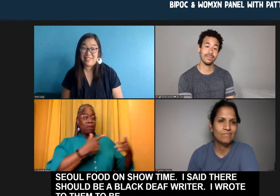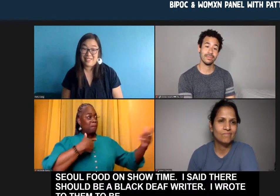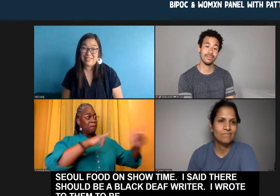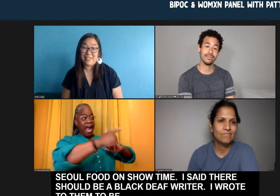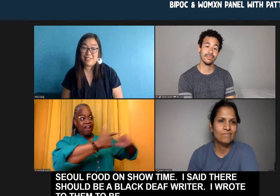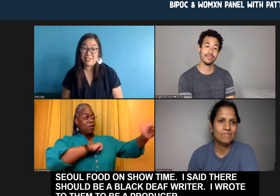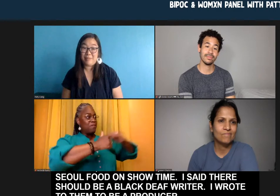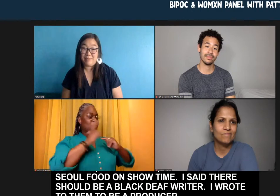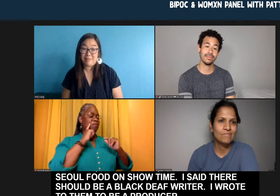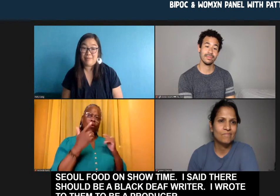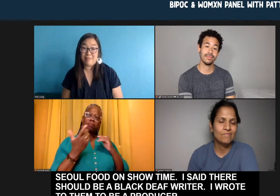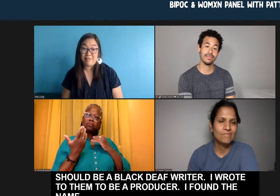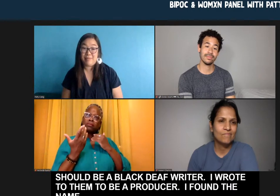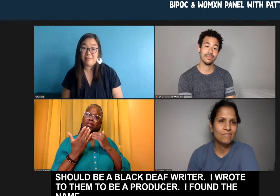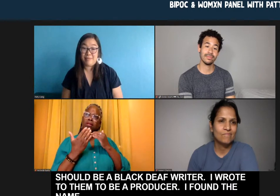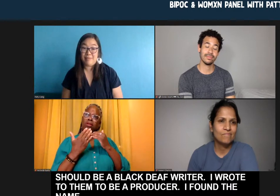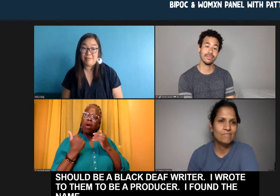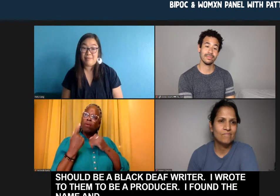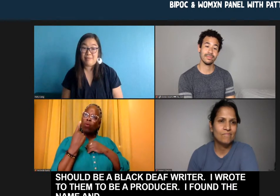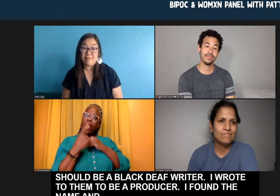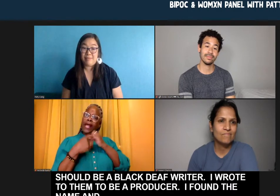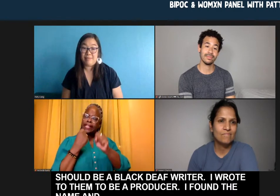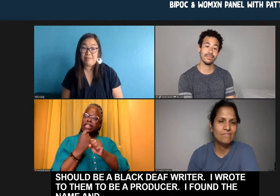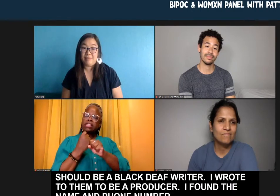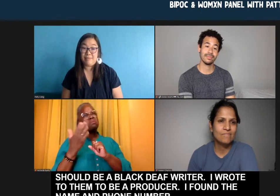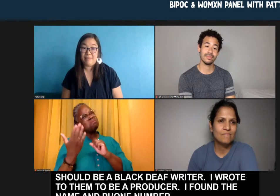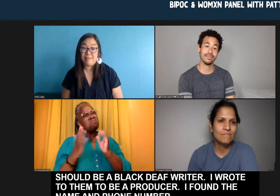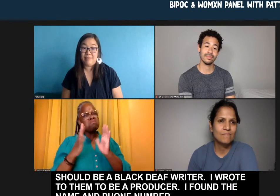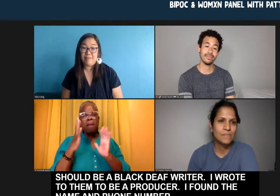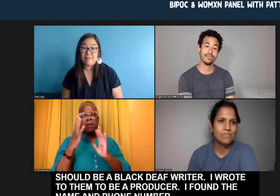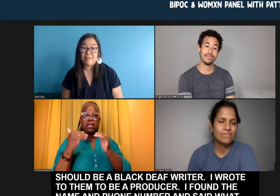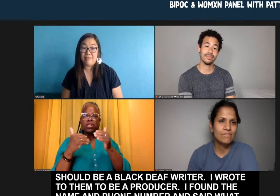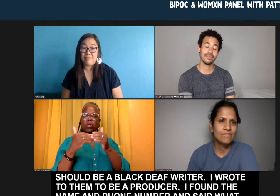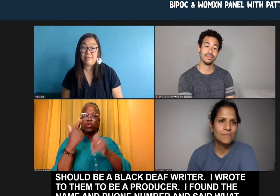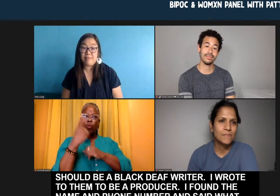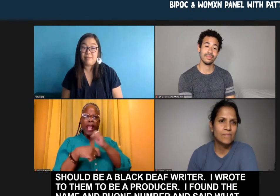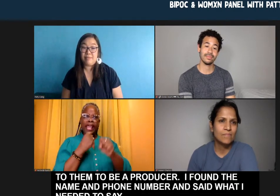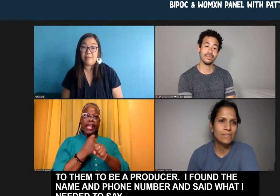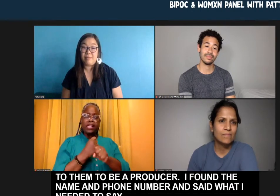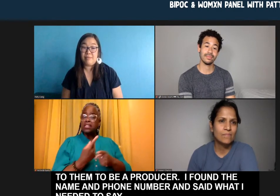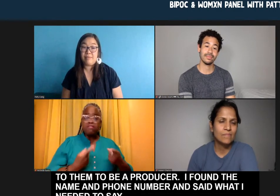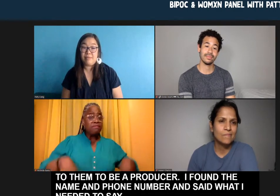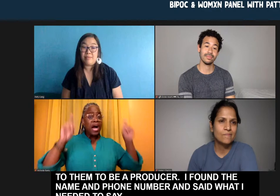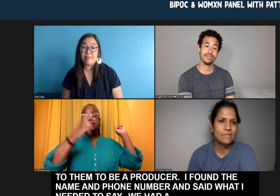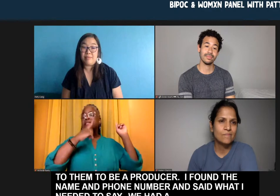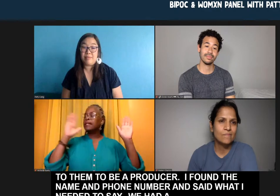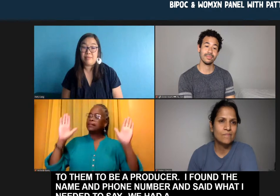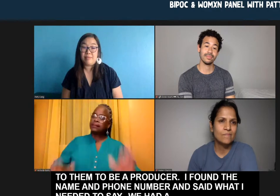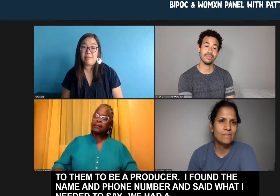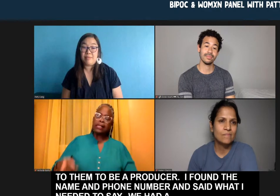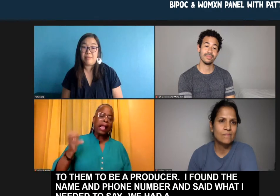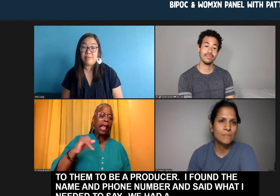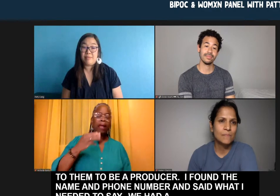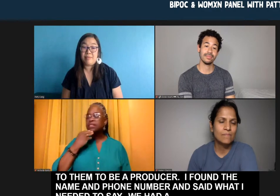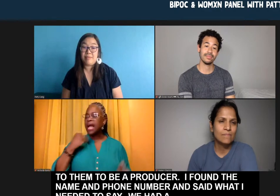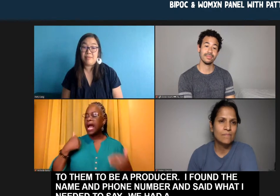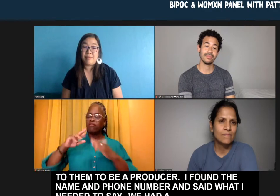I sent what I needed to say. We had some back and forth conversation, and it took about a year, close to a year. And finally they said, you know